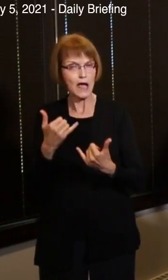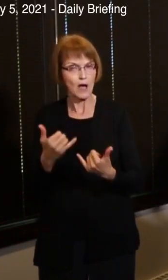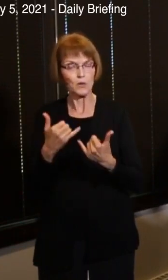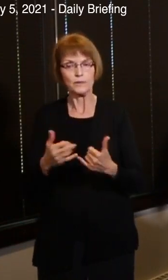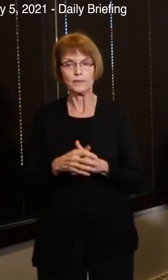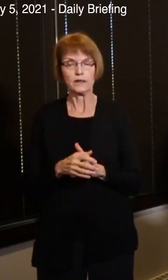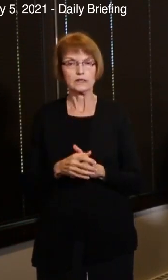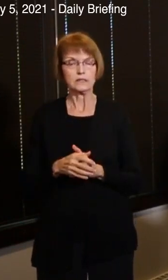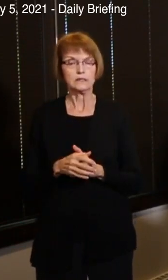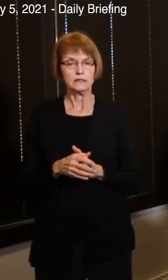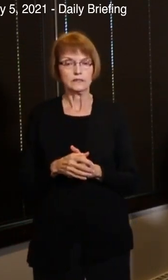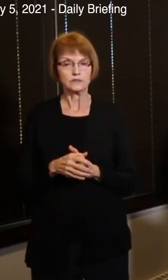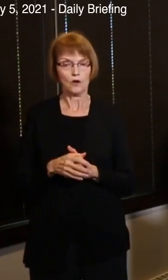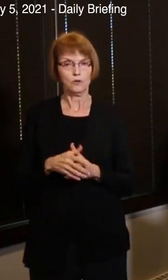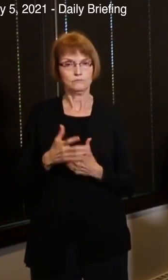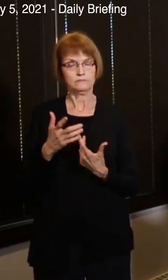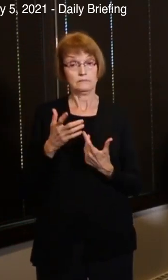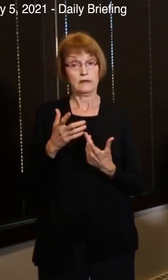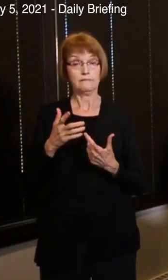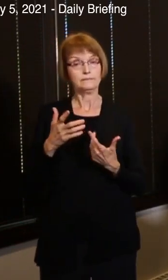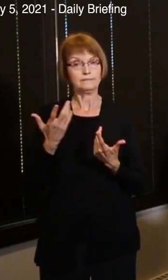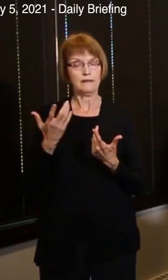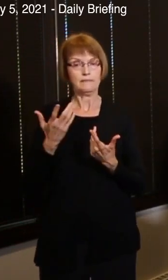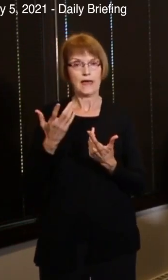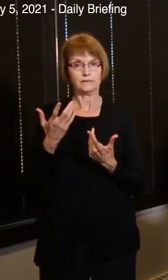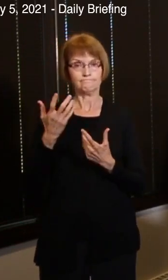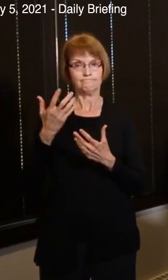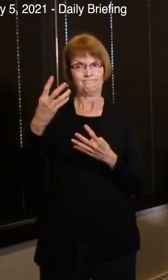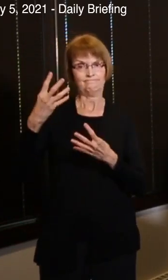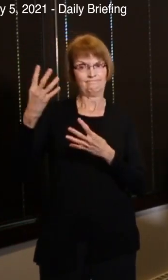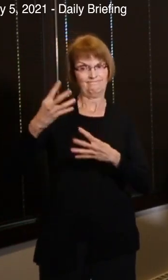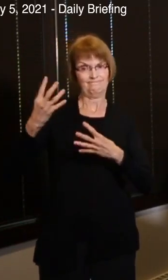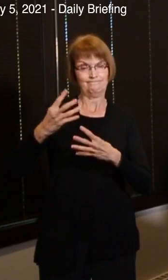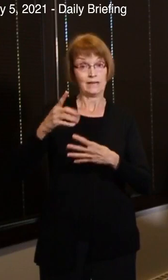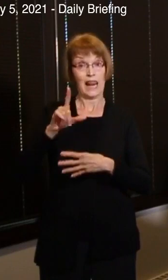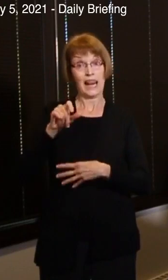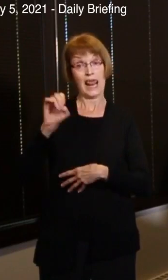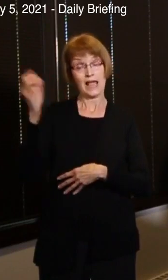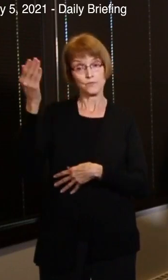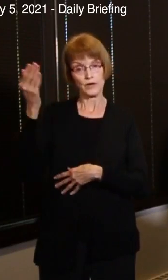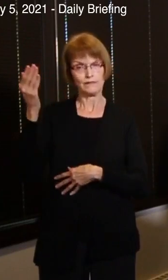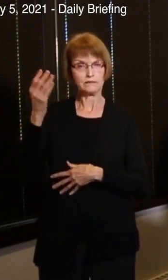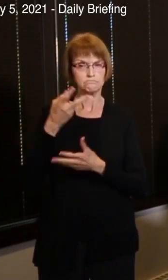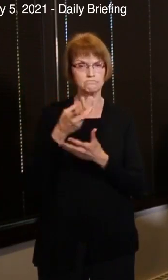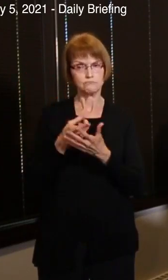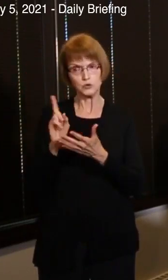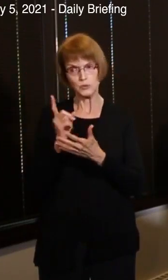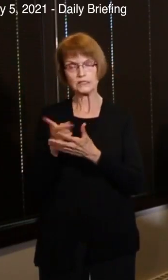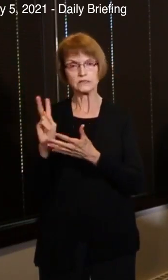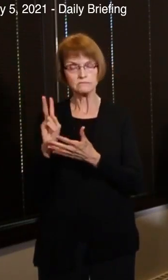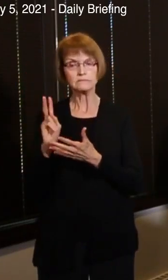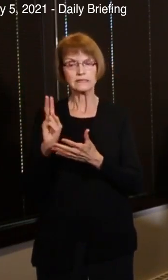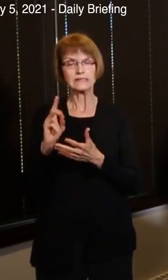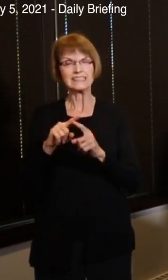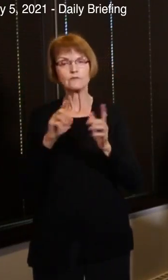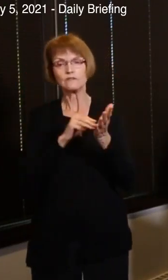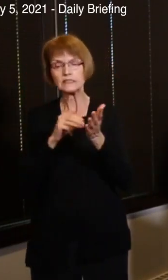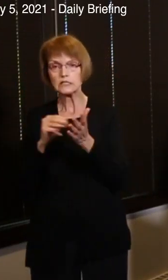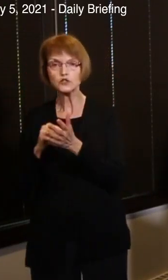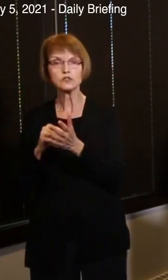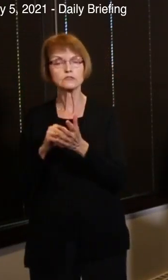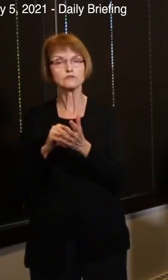hospitals. So if you turned into our live briefing a couple of weeks ago, you heard physicians talking about COVID patients in our